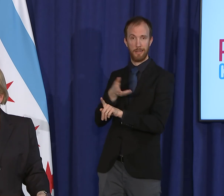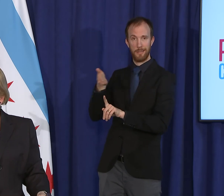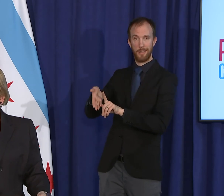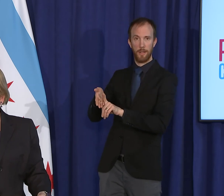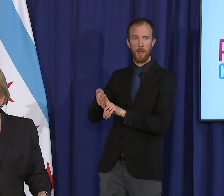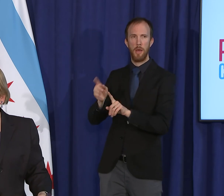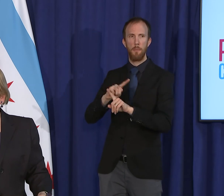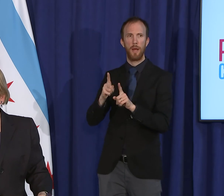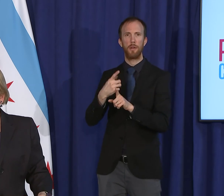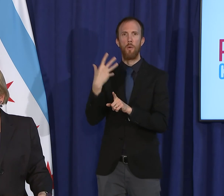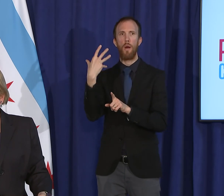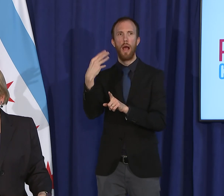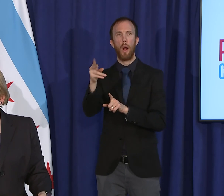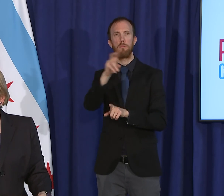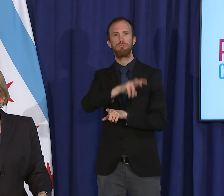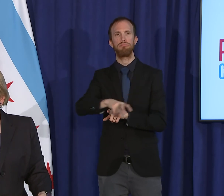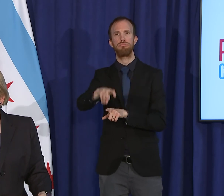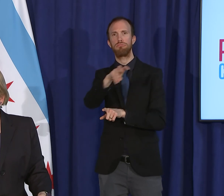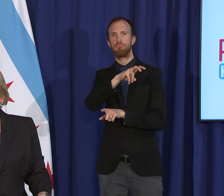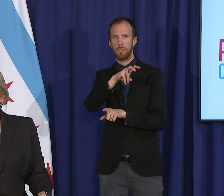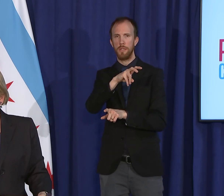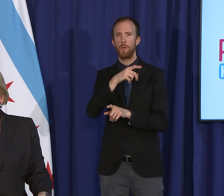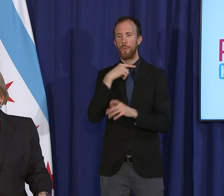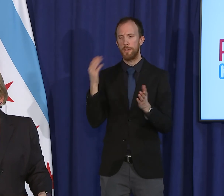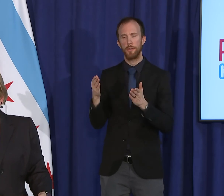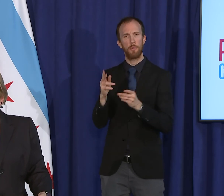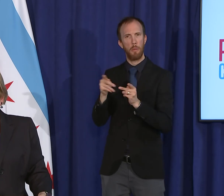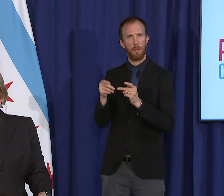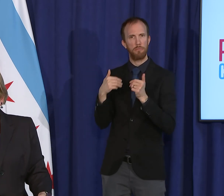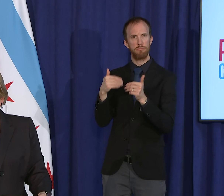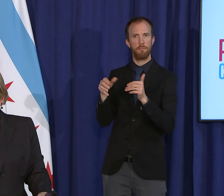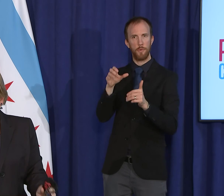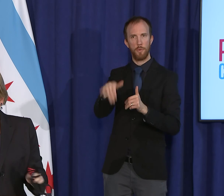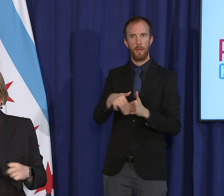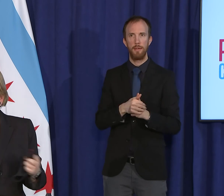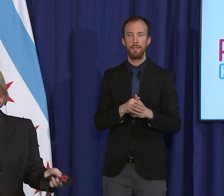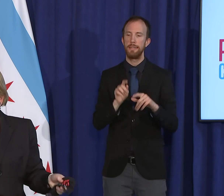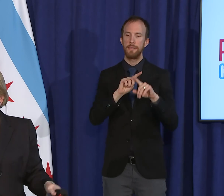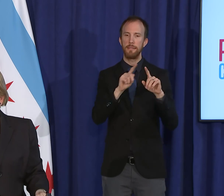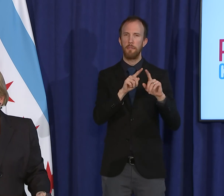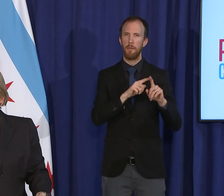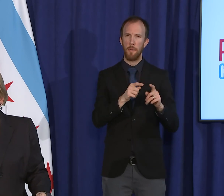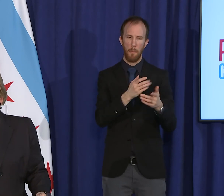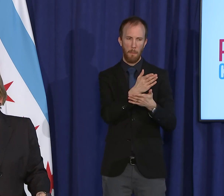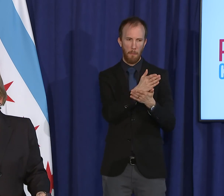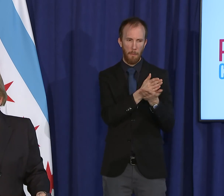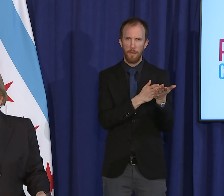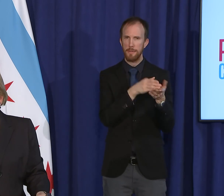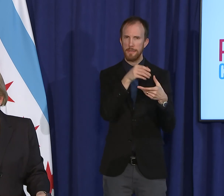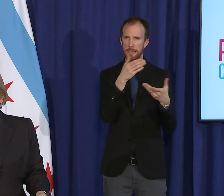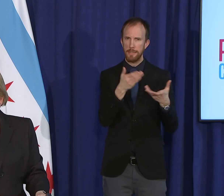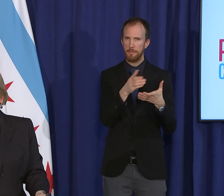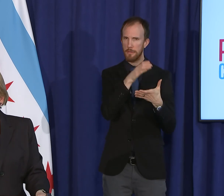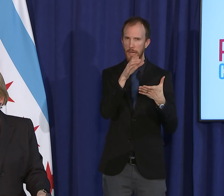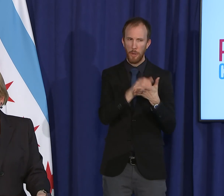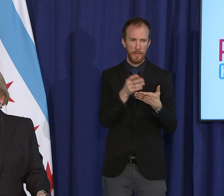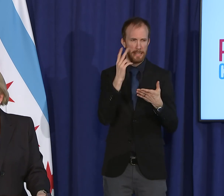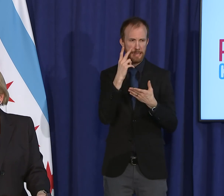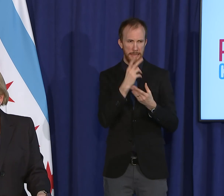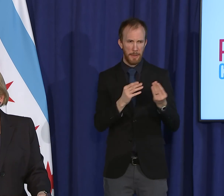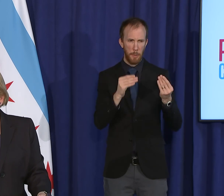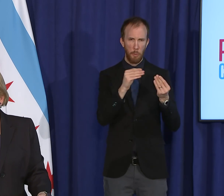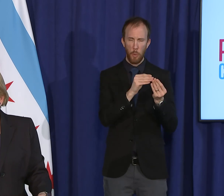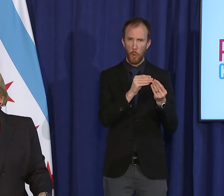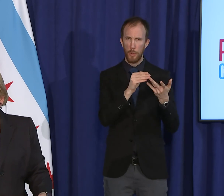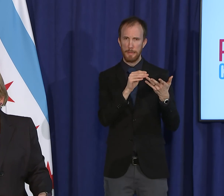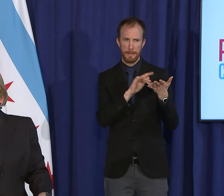We particularly encourage them to do that in parts of the city that are in the higher COVID vulnerability index, but we're thrilled to see them do that